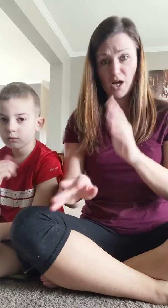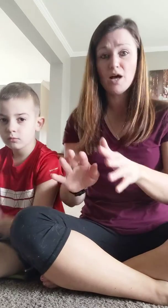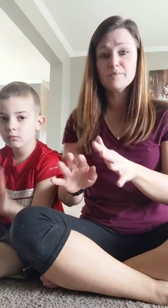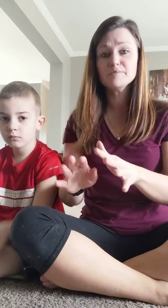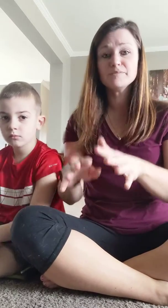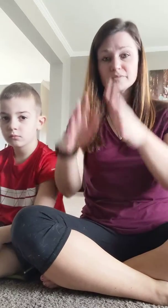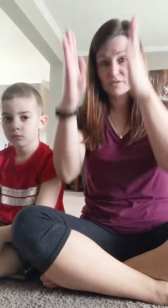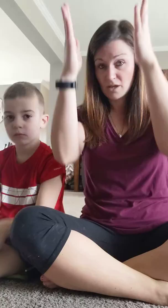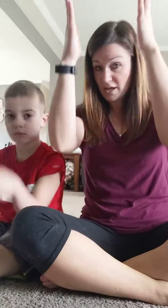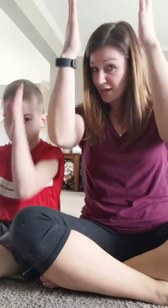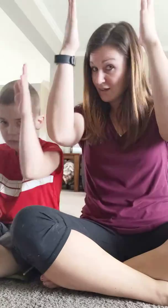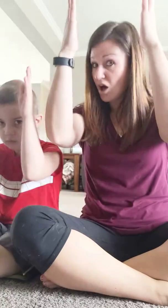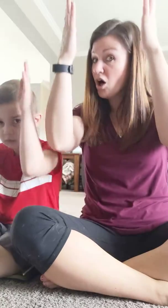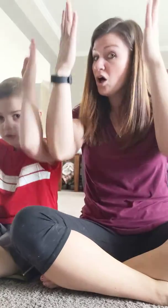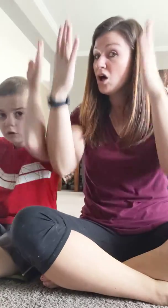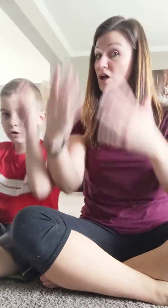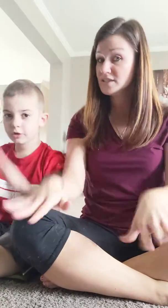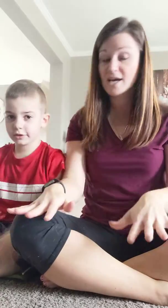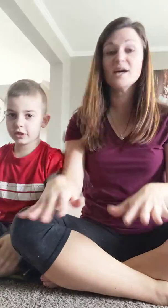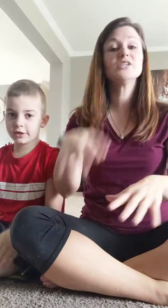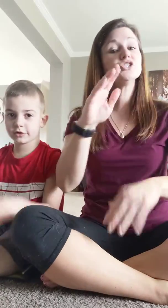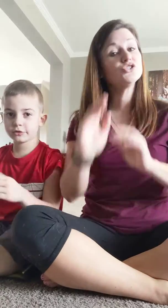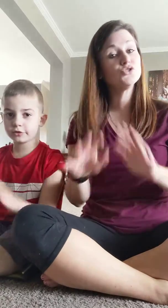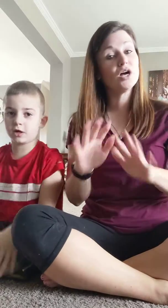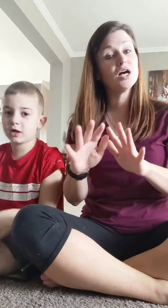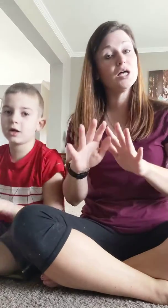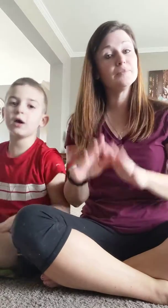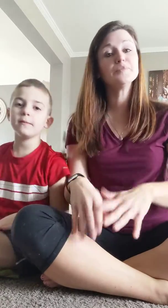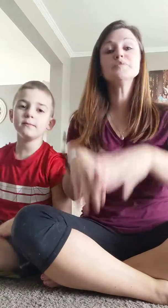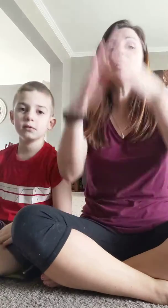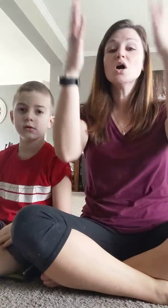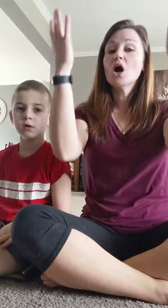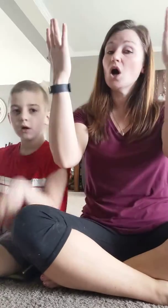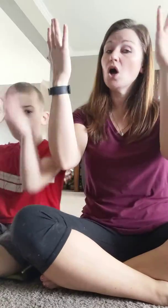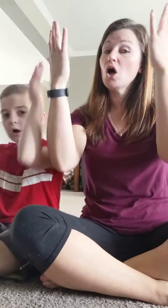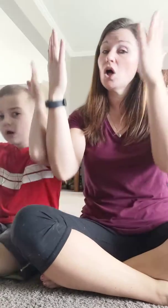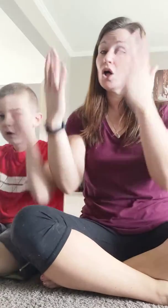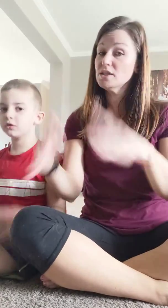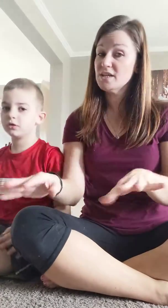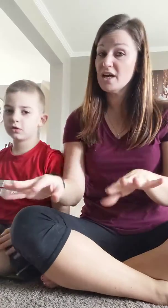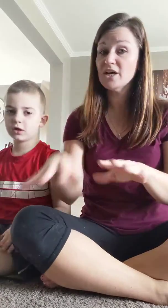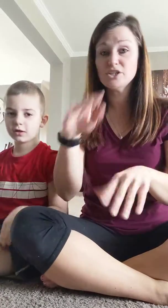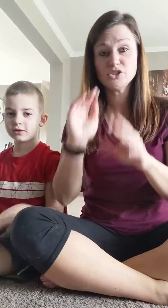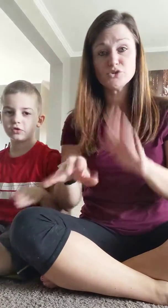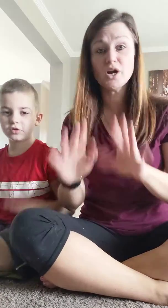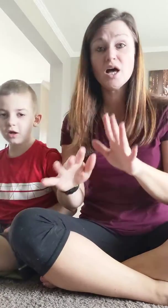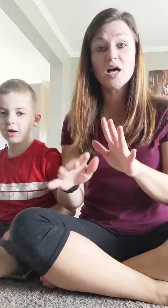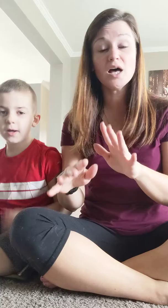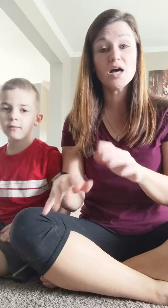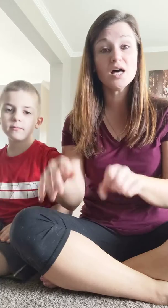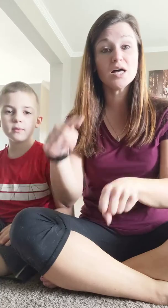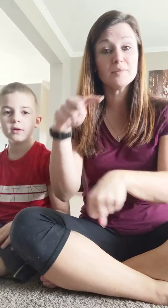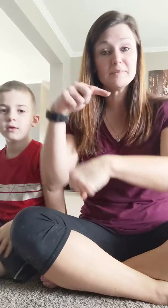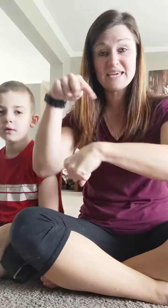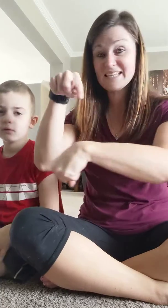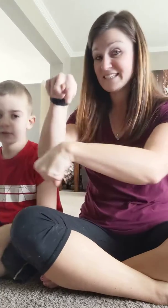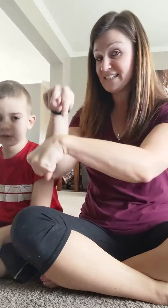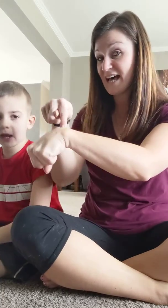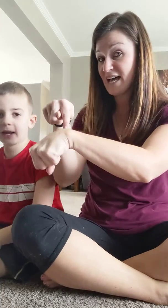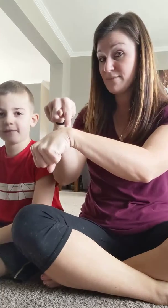drum. Again, all done drum. All done drum. It's time